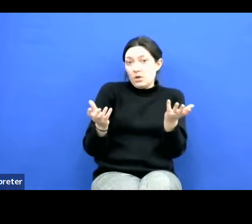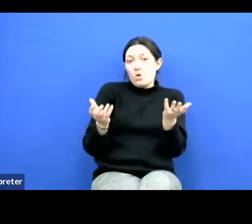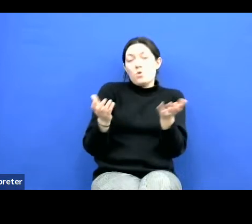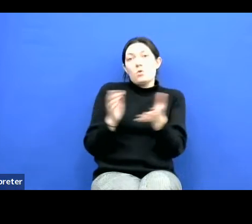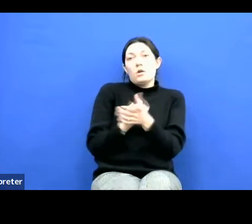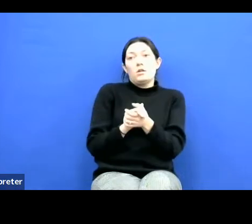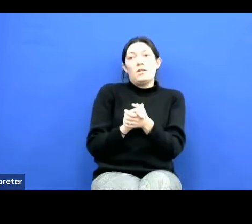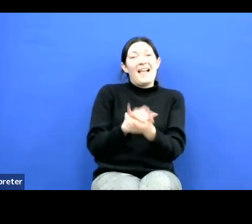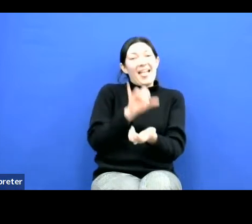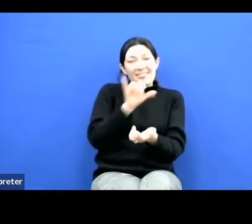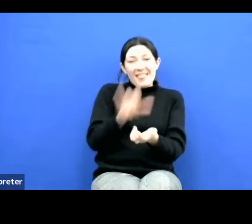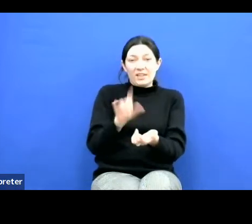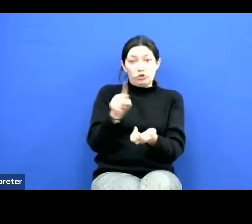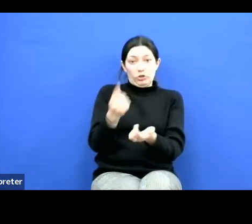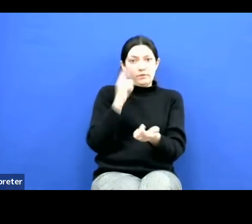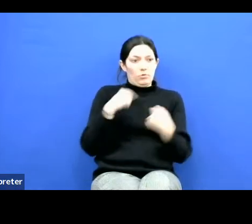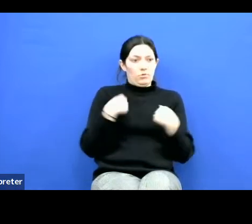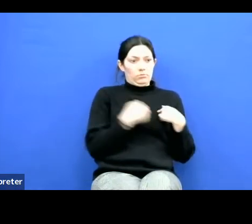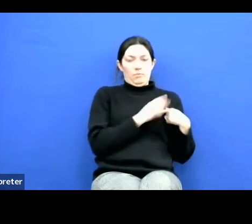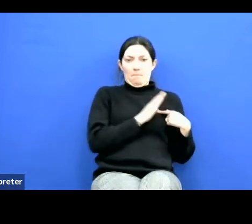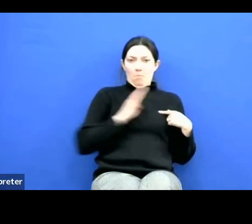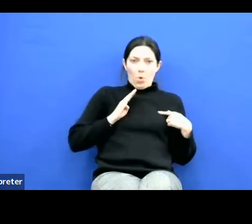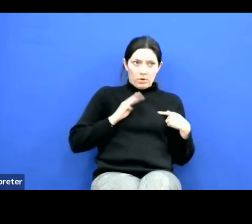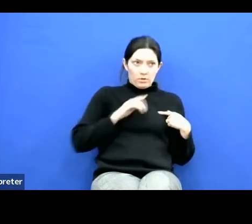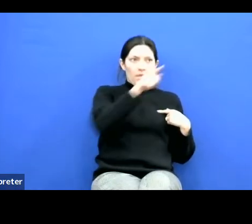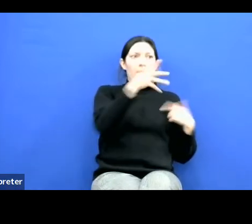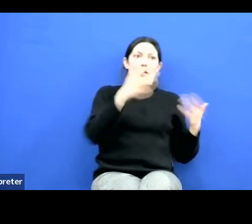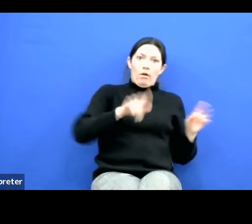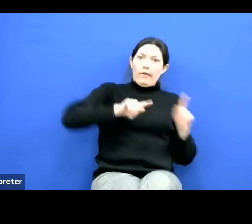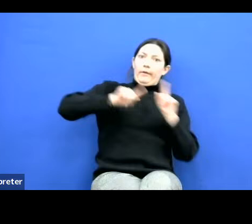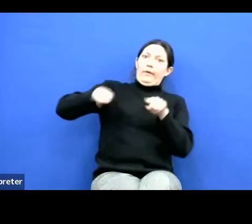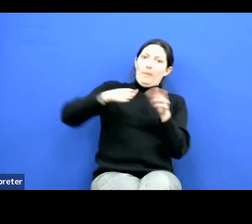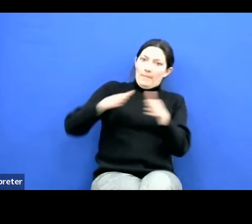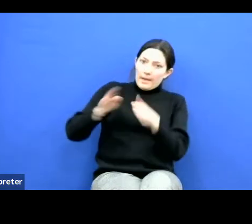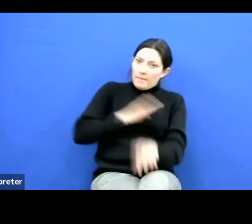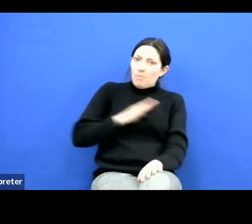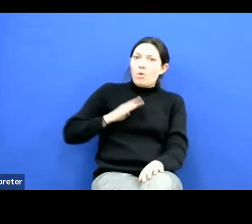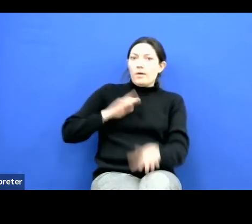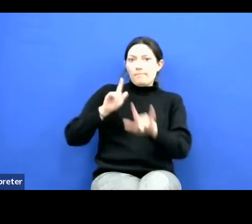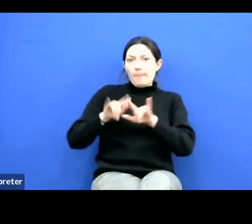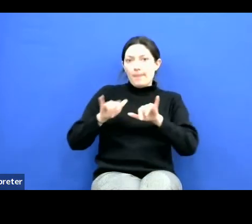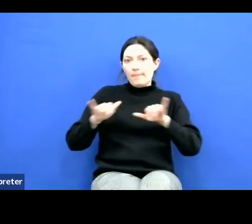And that's just for the town board. It doesn't include that they've also been to planning board as well. So,